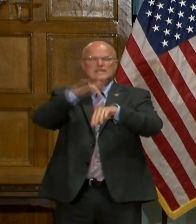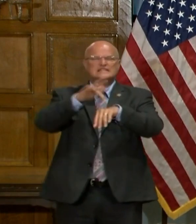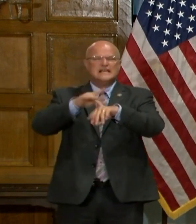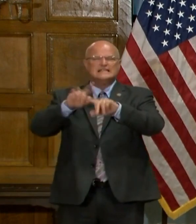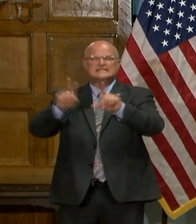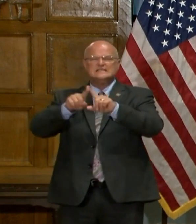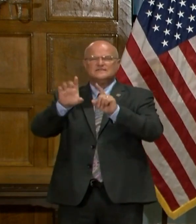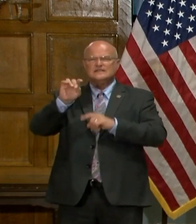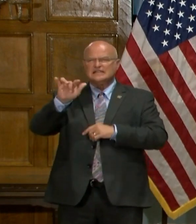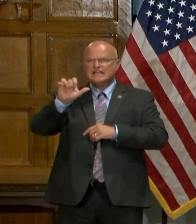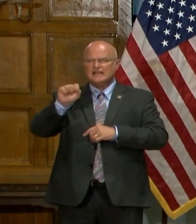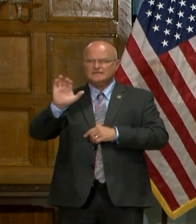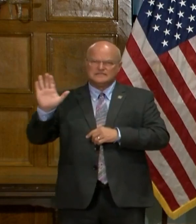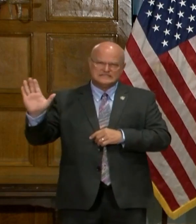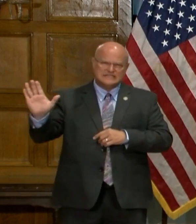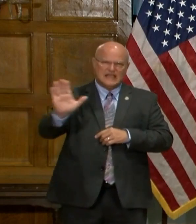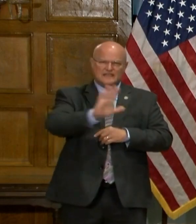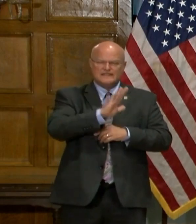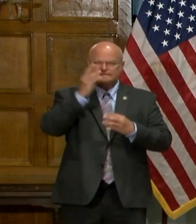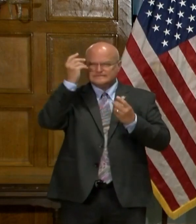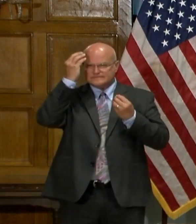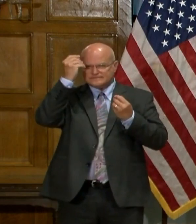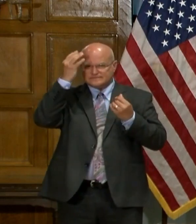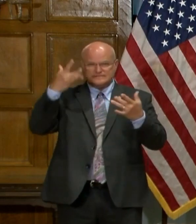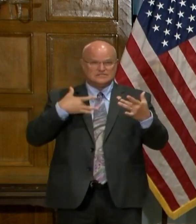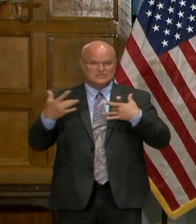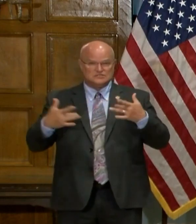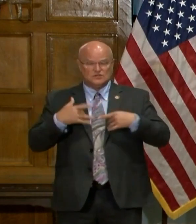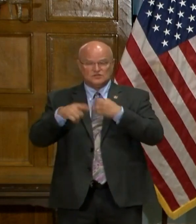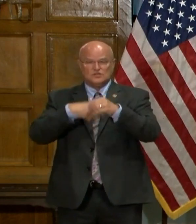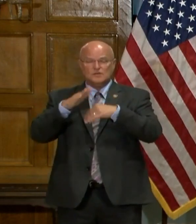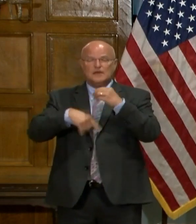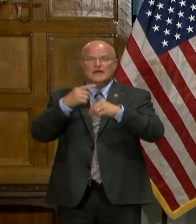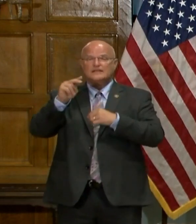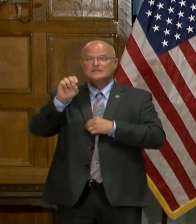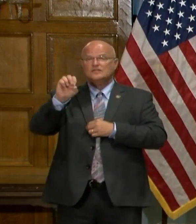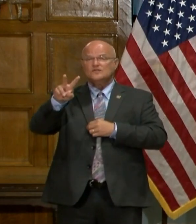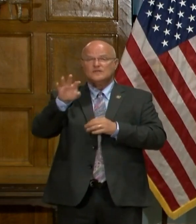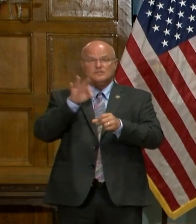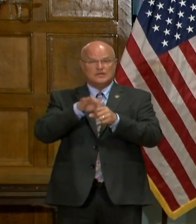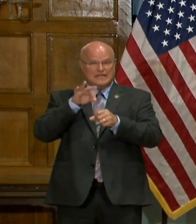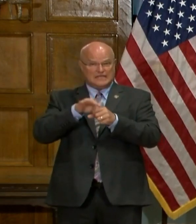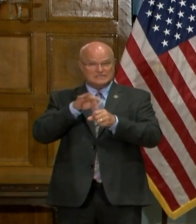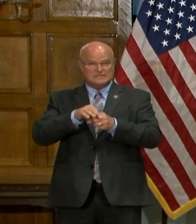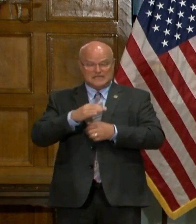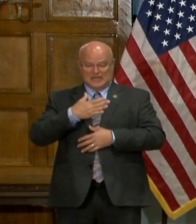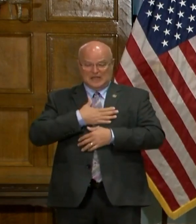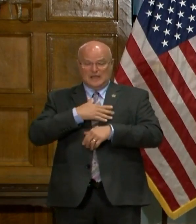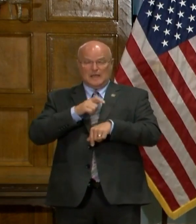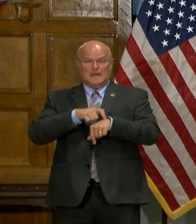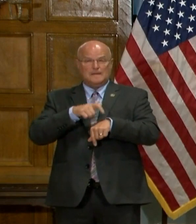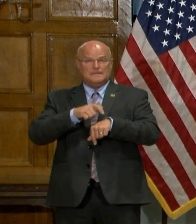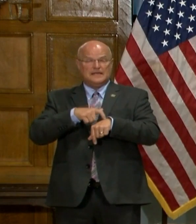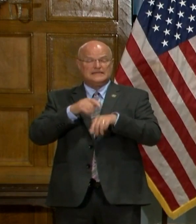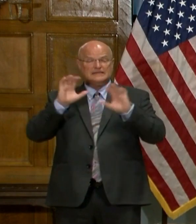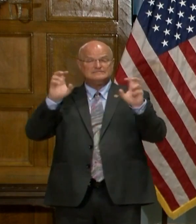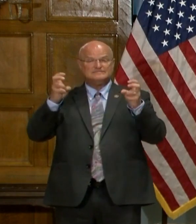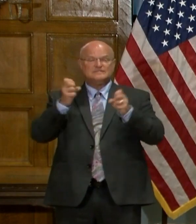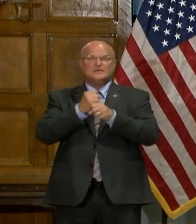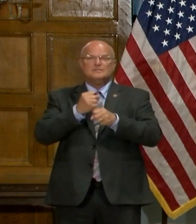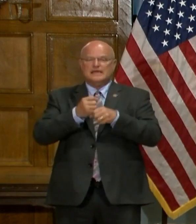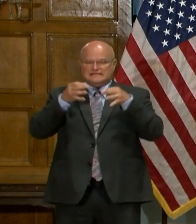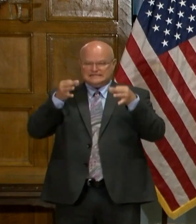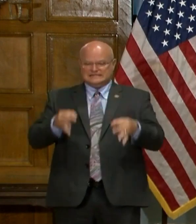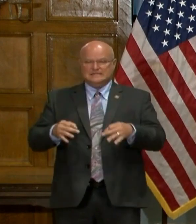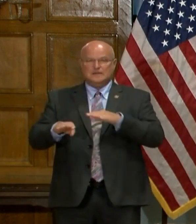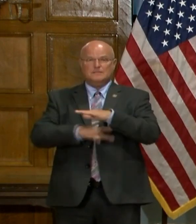to get their thoughts or concerns on the November election. And my time frame is to make some